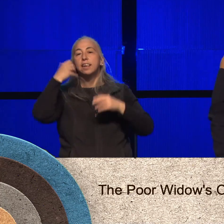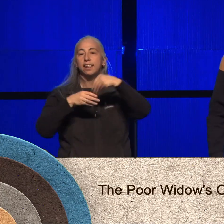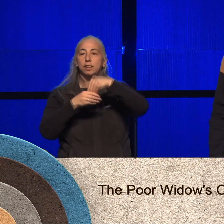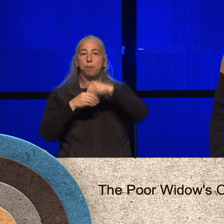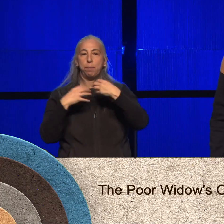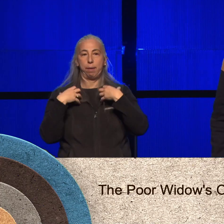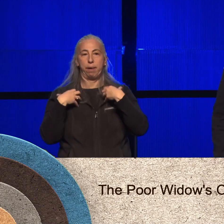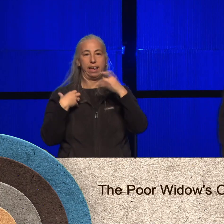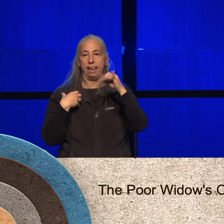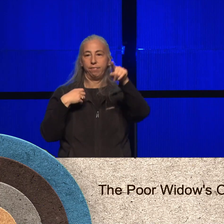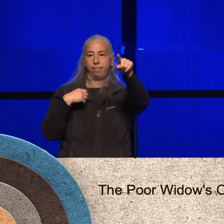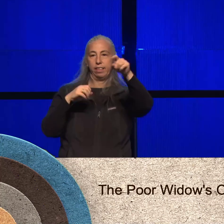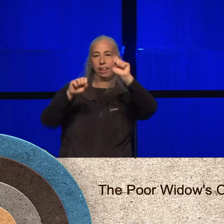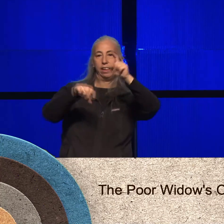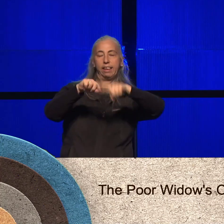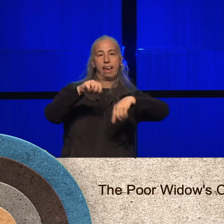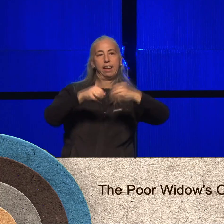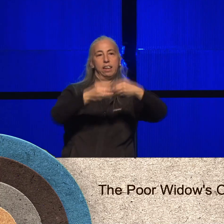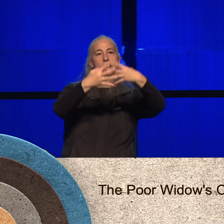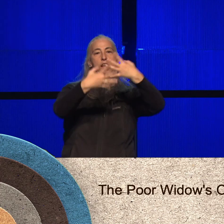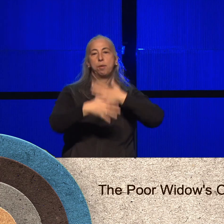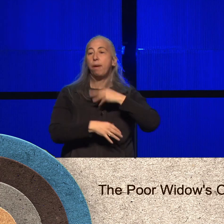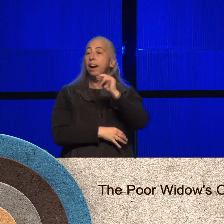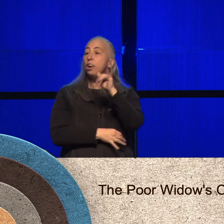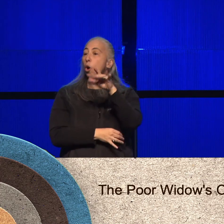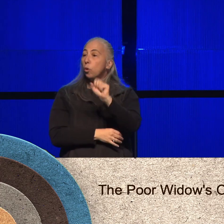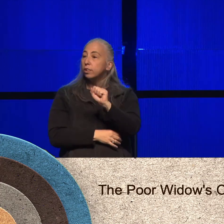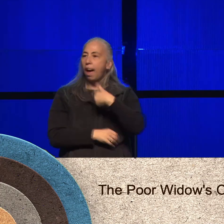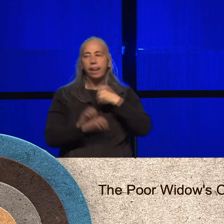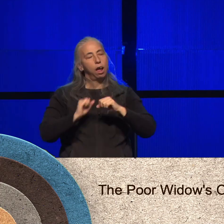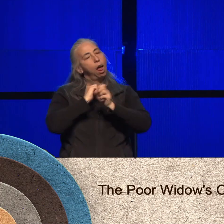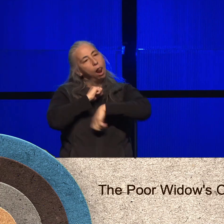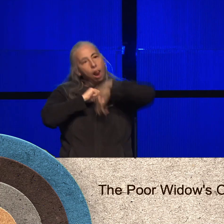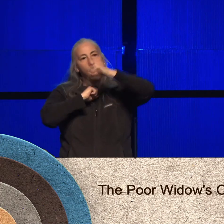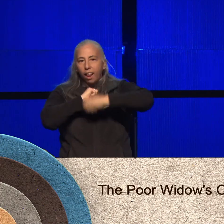just in case we can't get my notes up, because I'll ramble on about this topic forever.